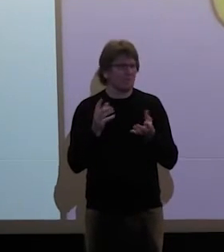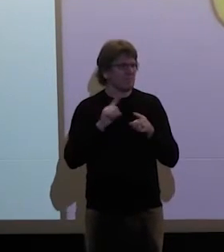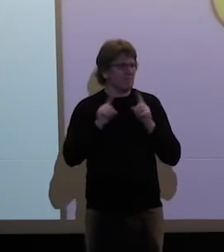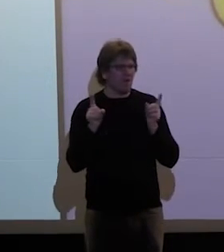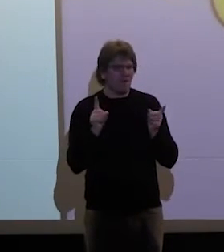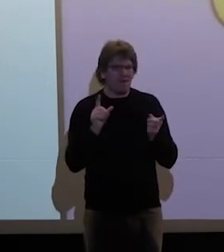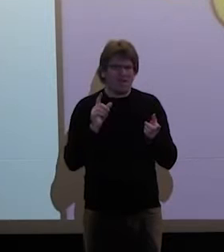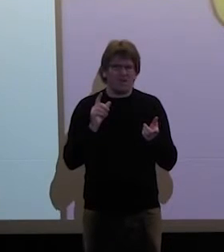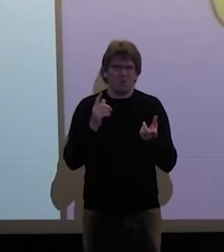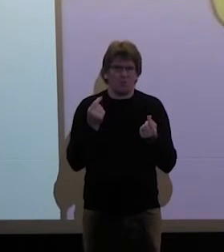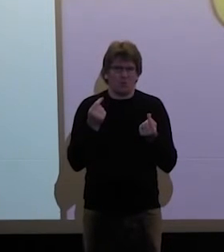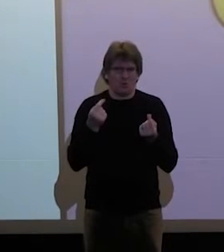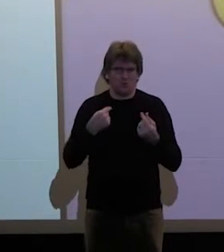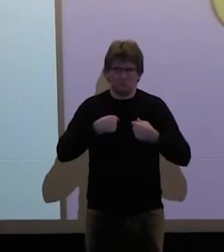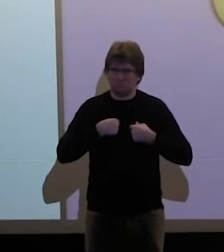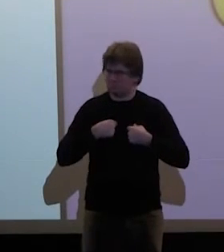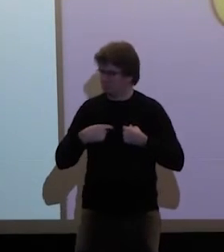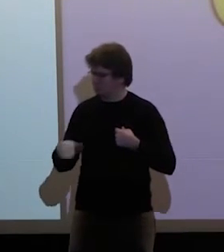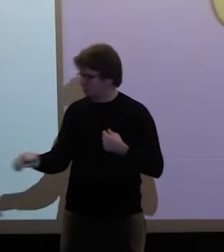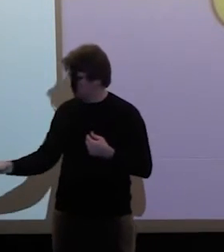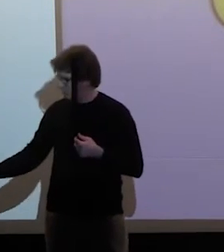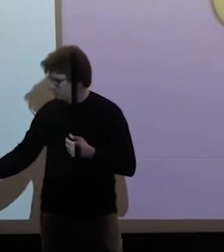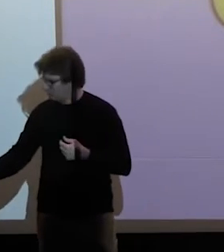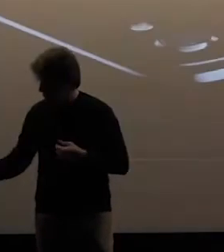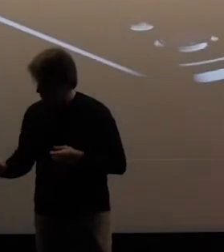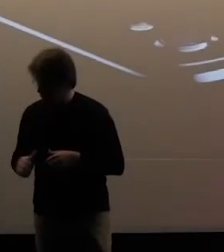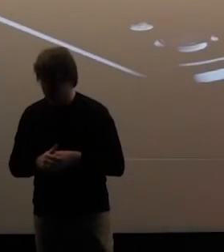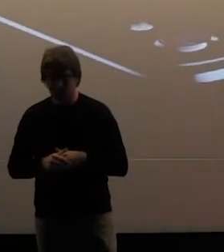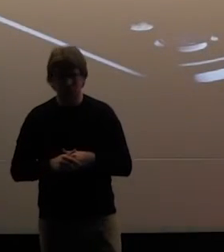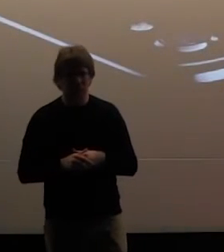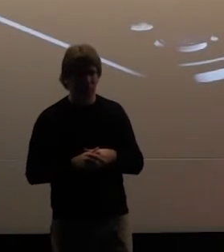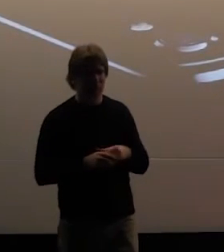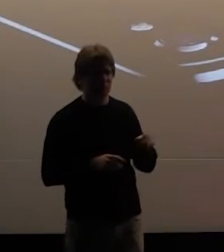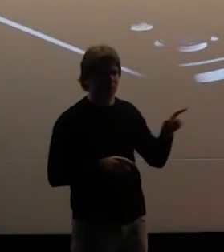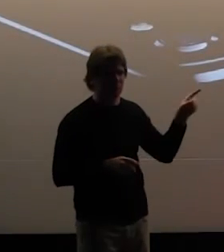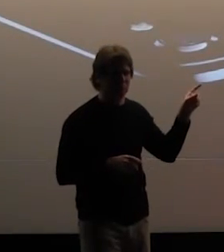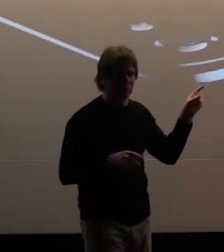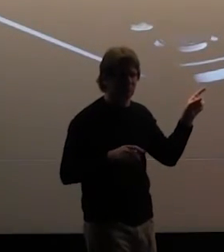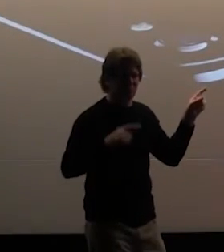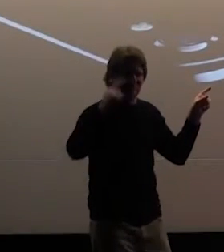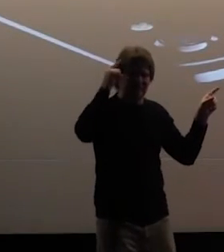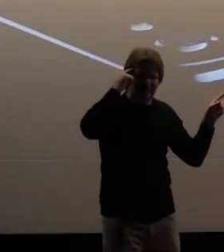While this is good, how does this apply in my world?